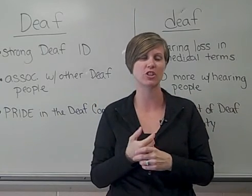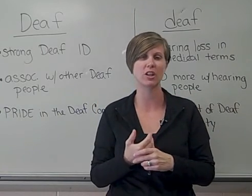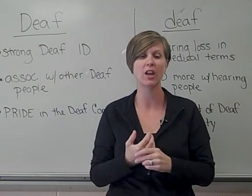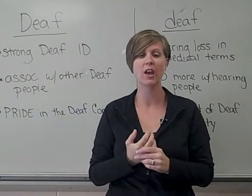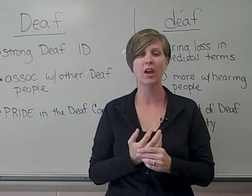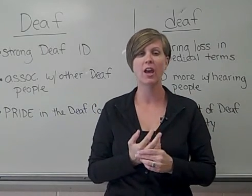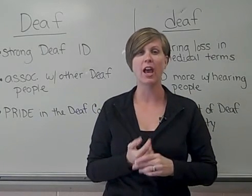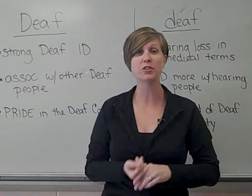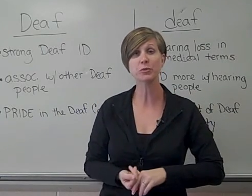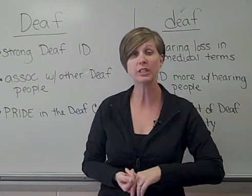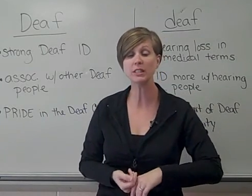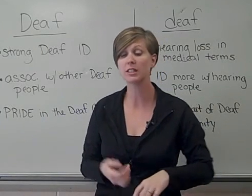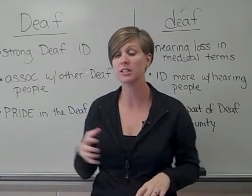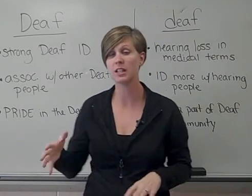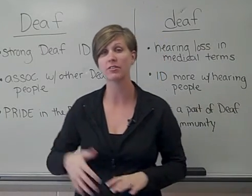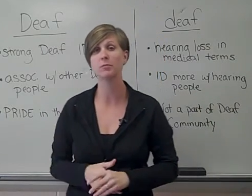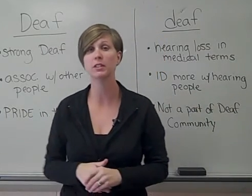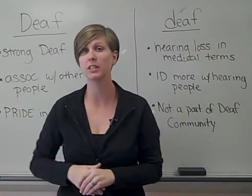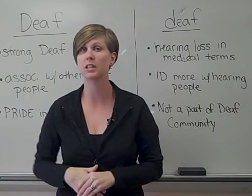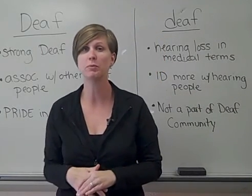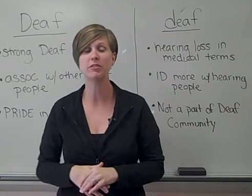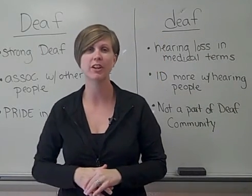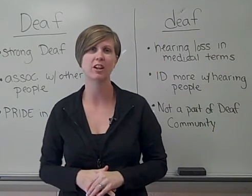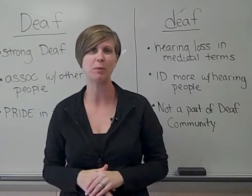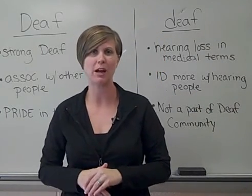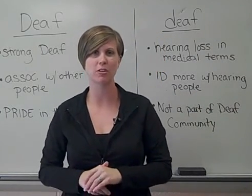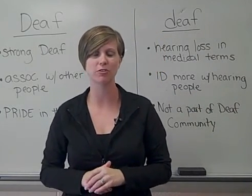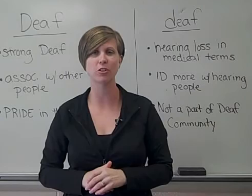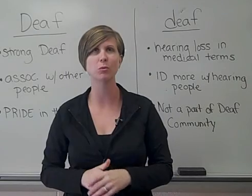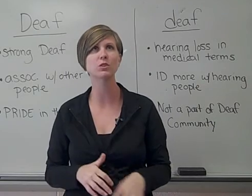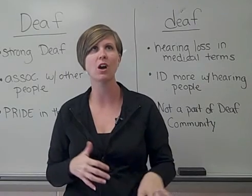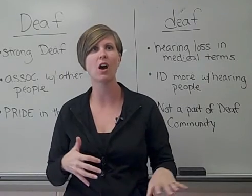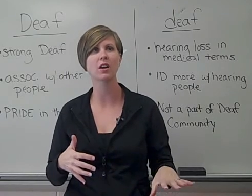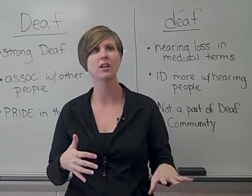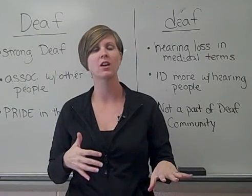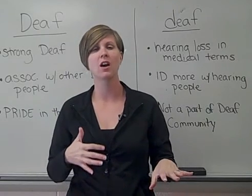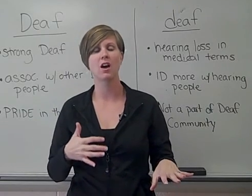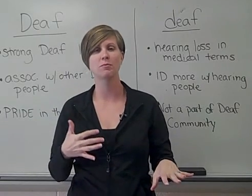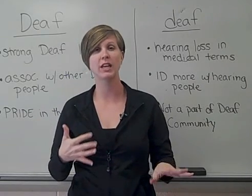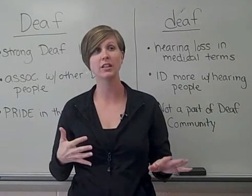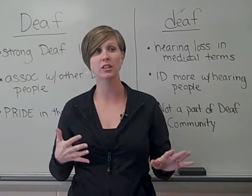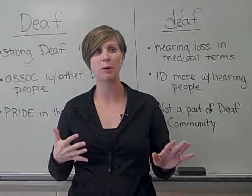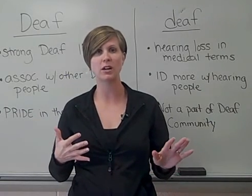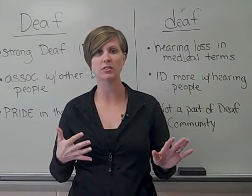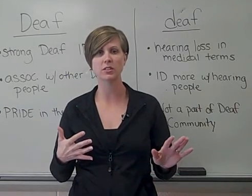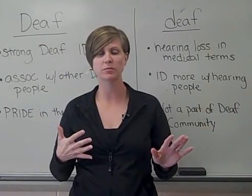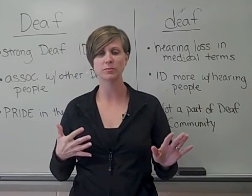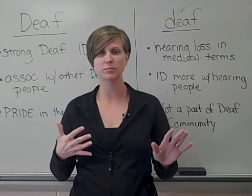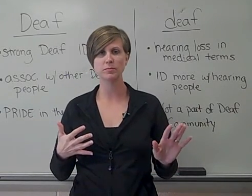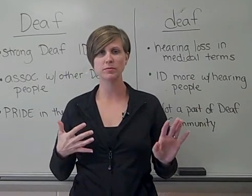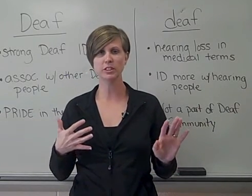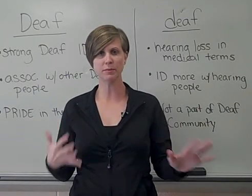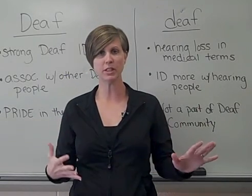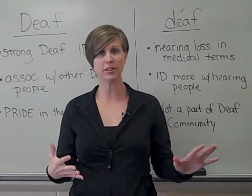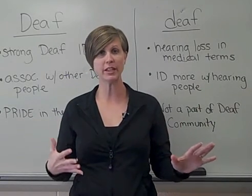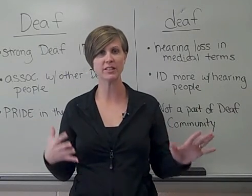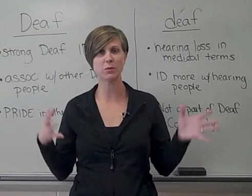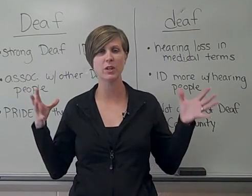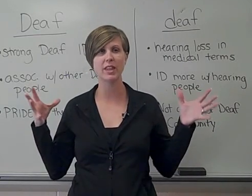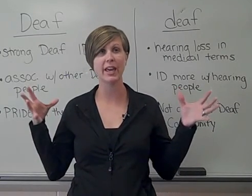information. And really, this deaf community can be very powerful. And we'll talk later about some of the things that when